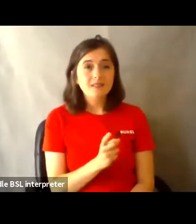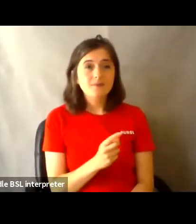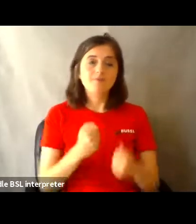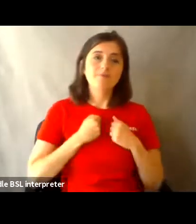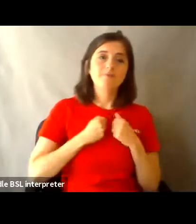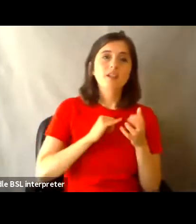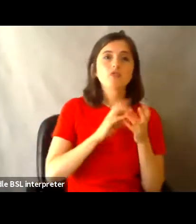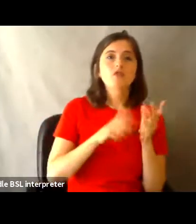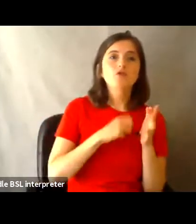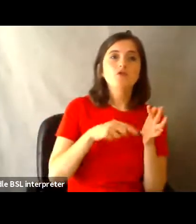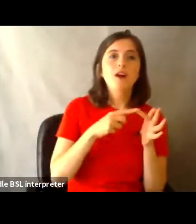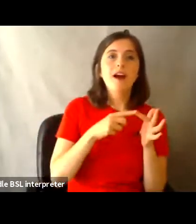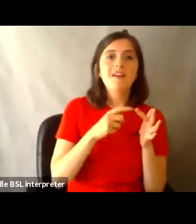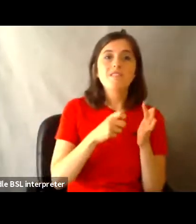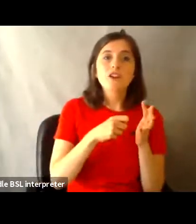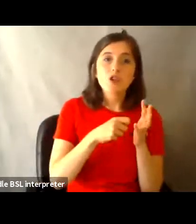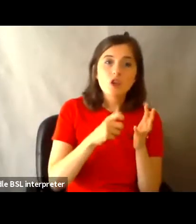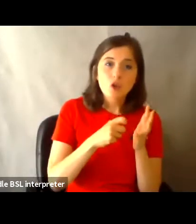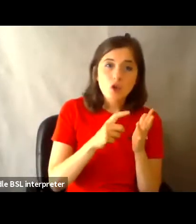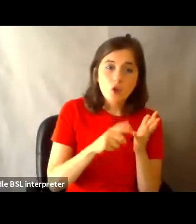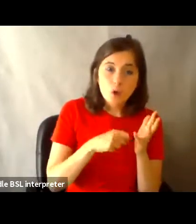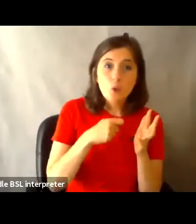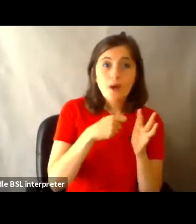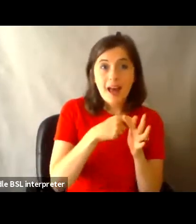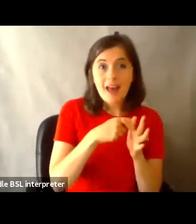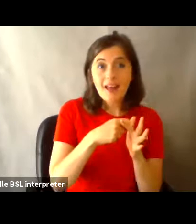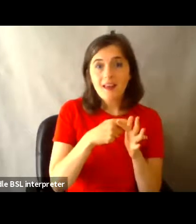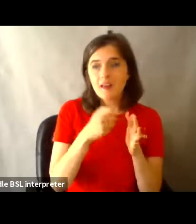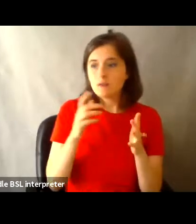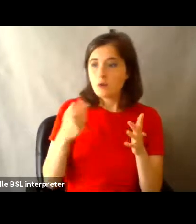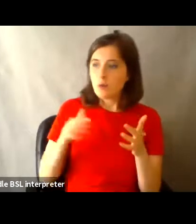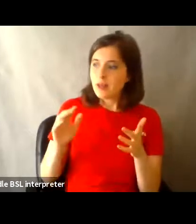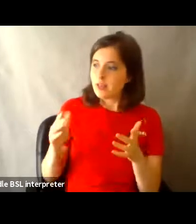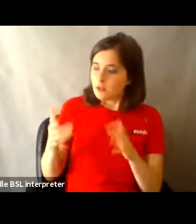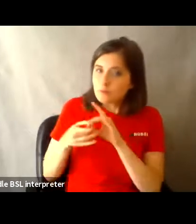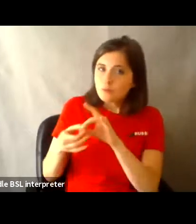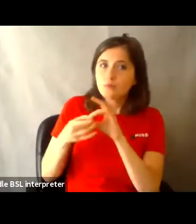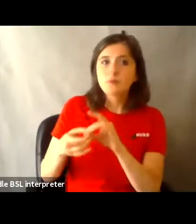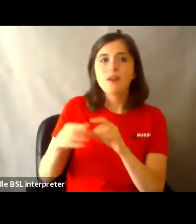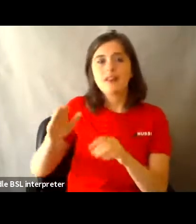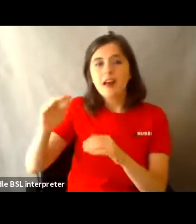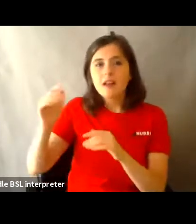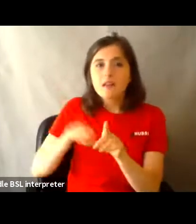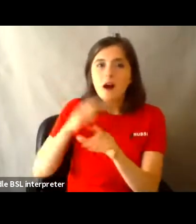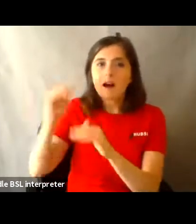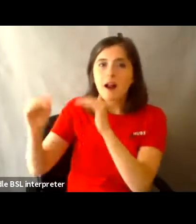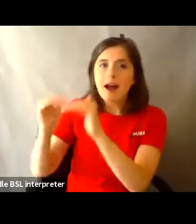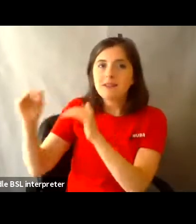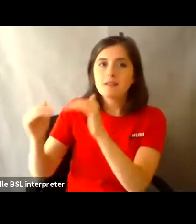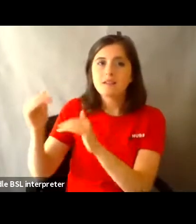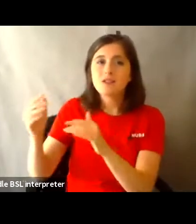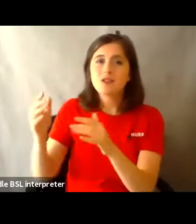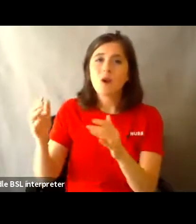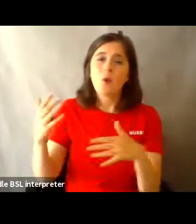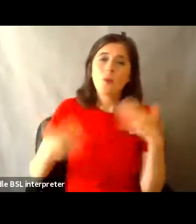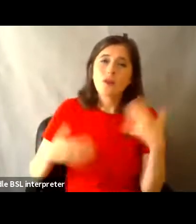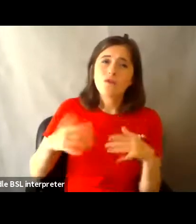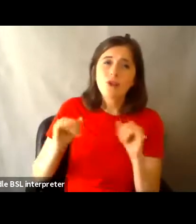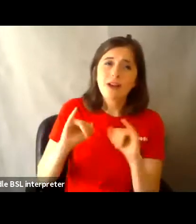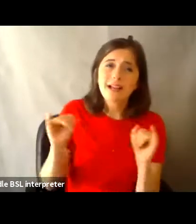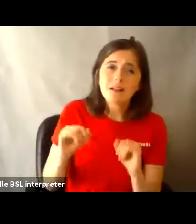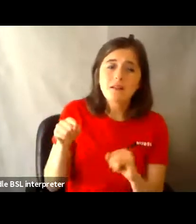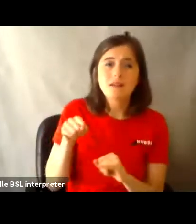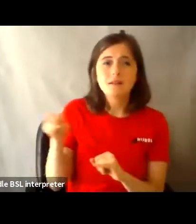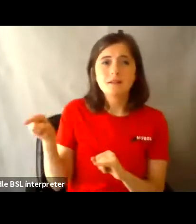illnesses to campaign for better opportunities for their futures. Many of these young adults are unaware of the social model of